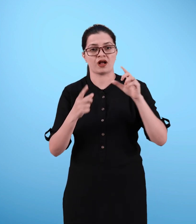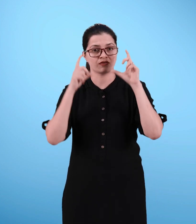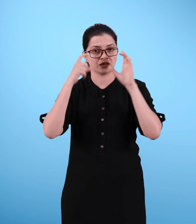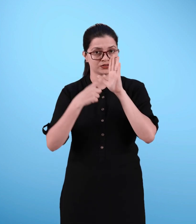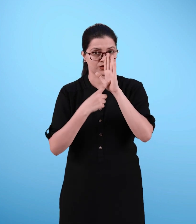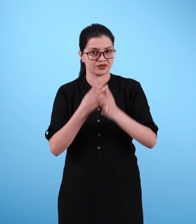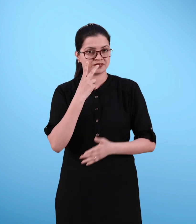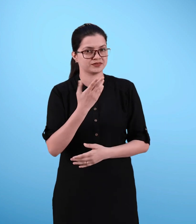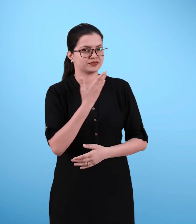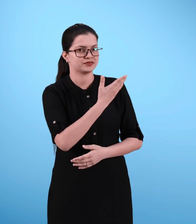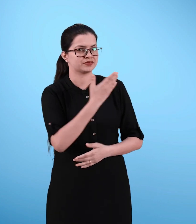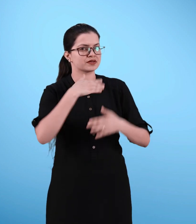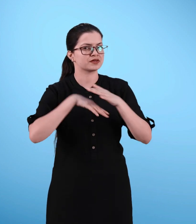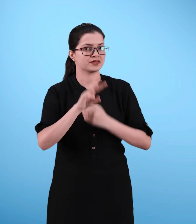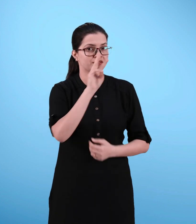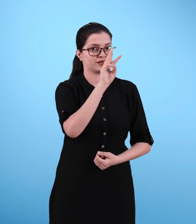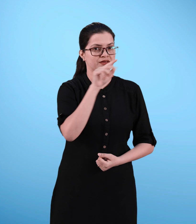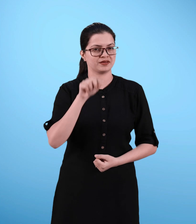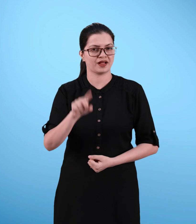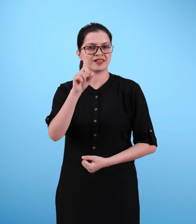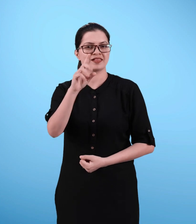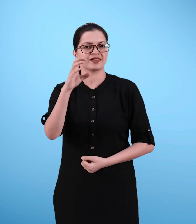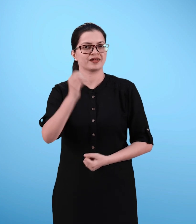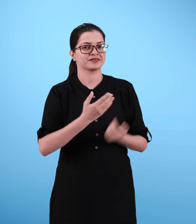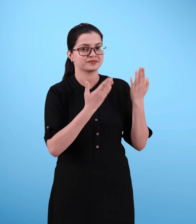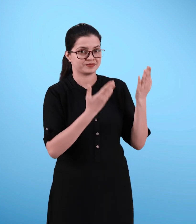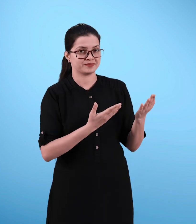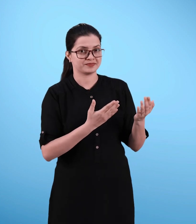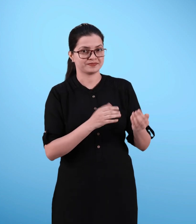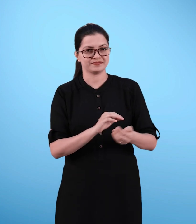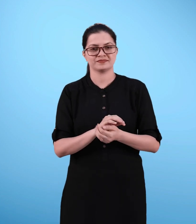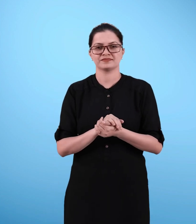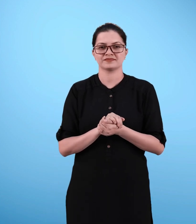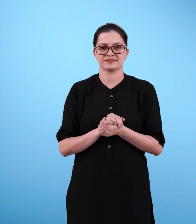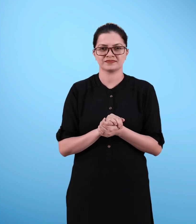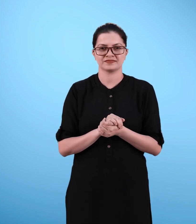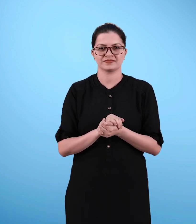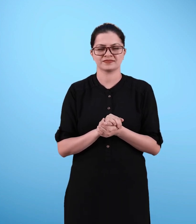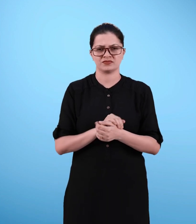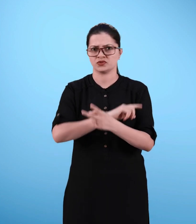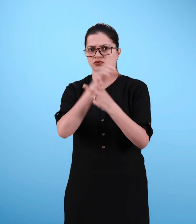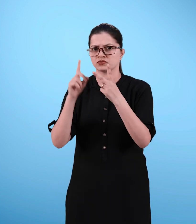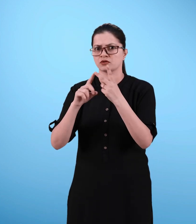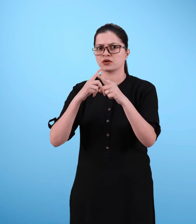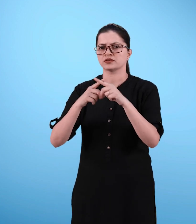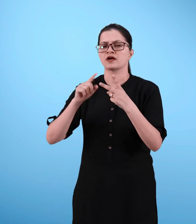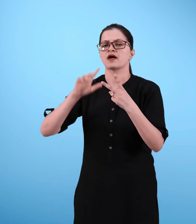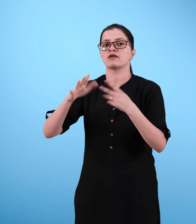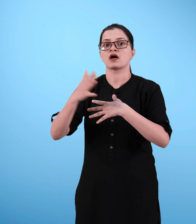Figure 3.10. Start. Figure 3.10. Another hand-operated Another device hand used operated for